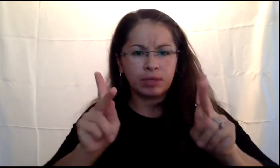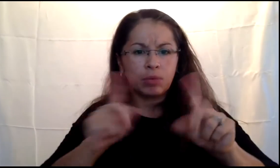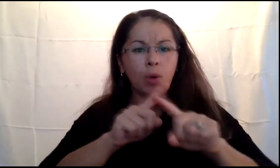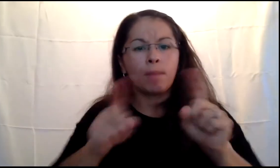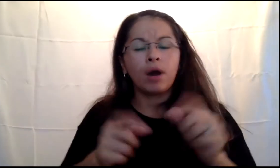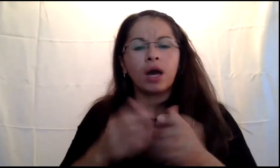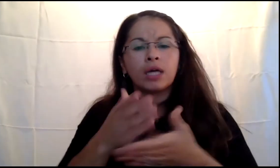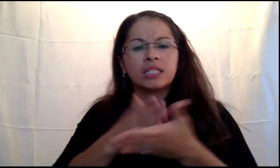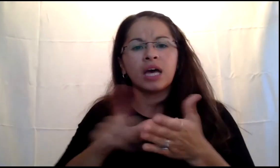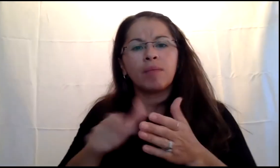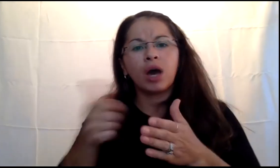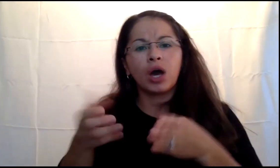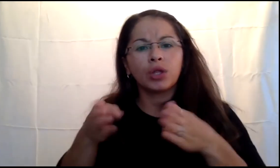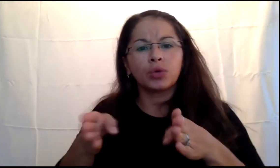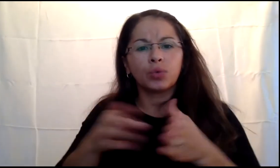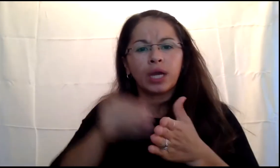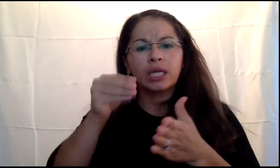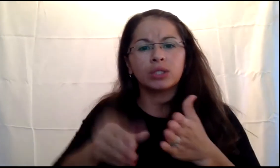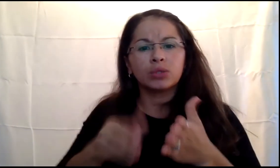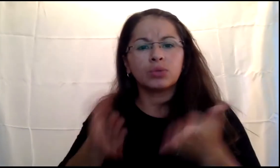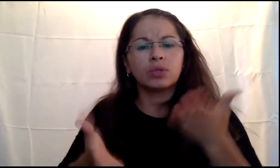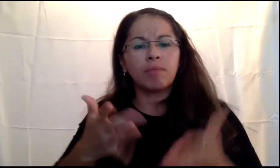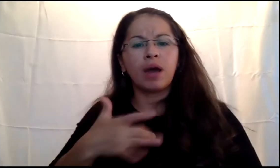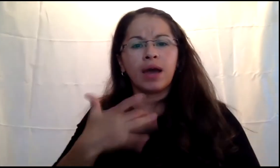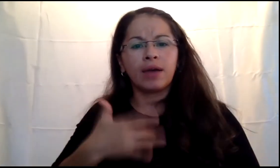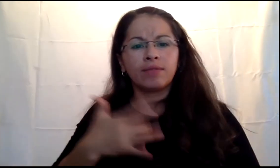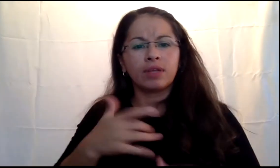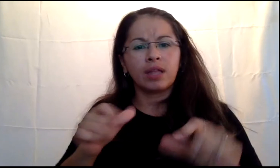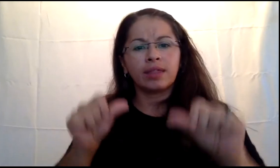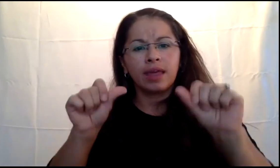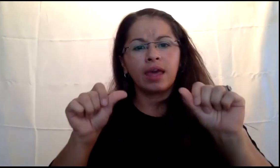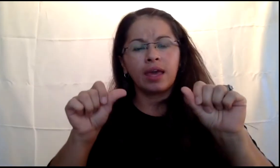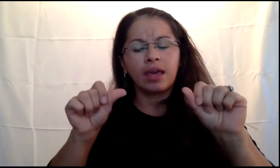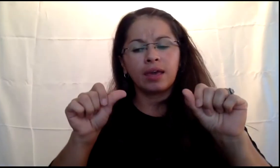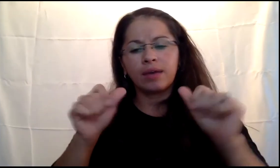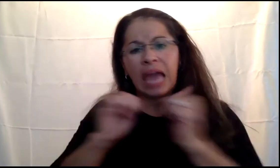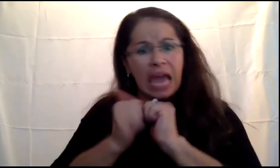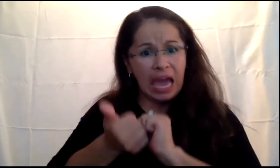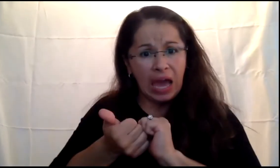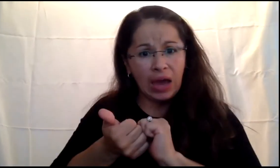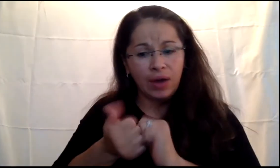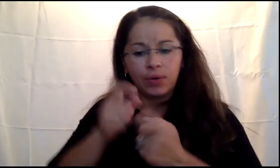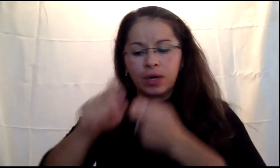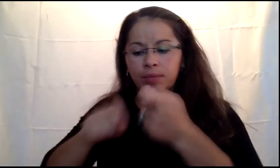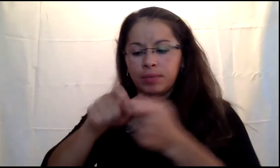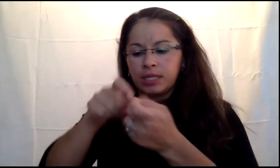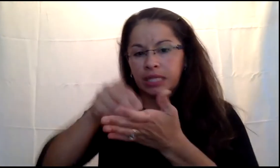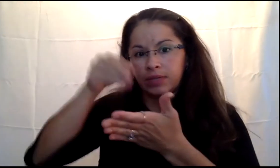to get a sense for how a particular student or community of students might be viewed on a